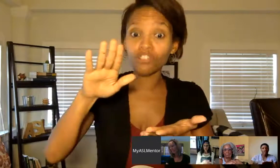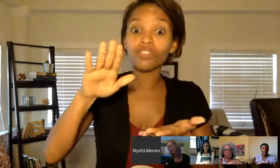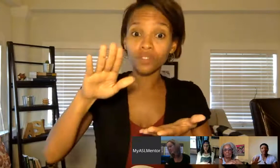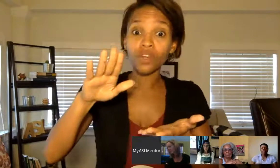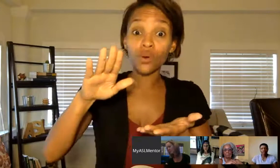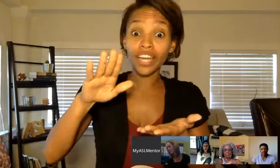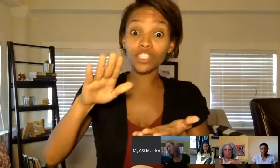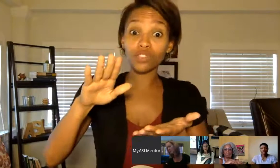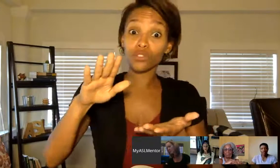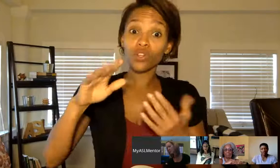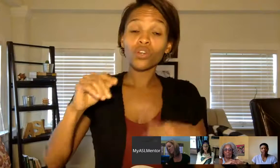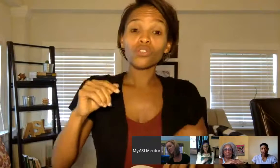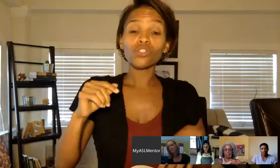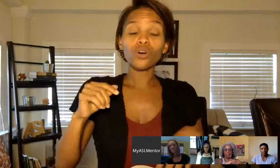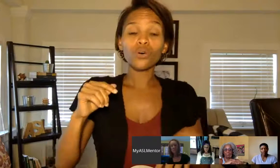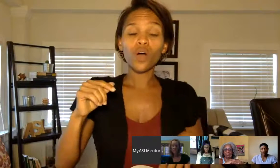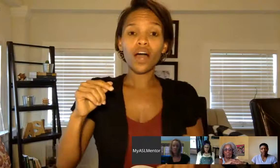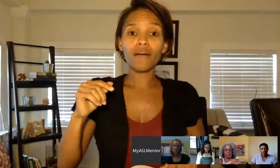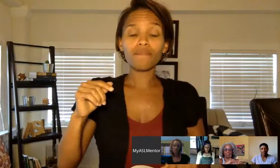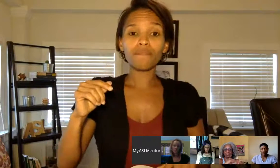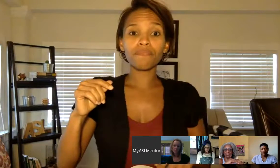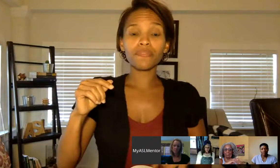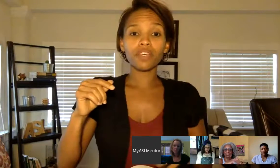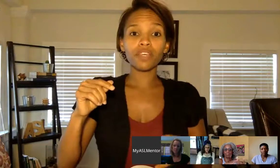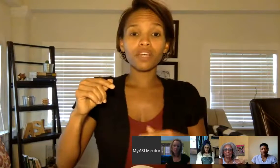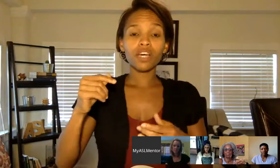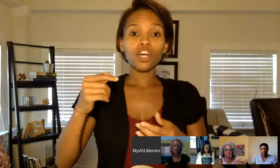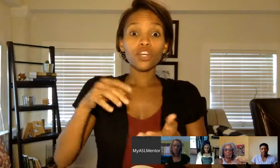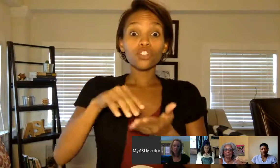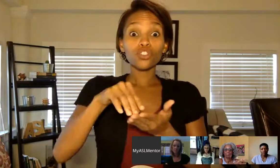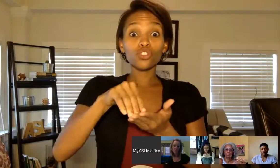college. Okay, so